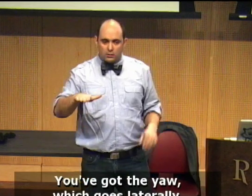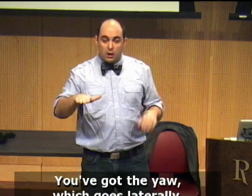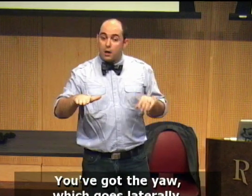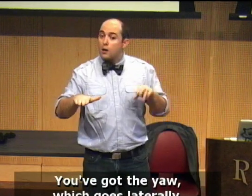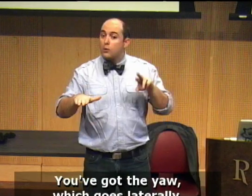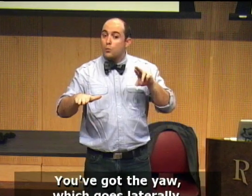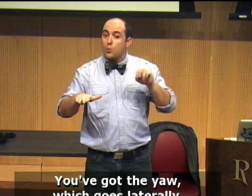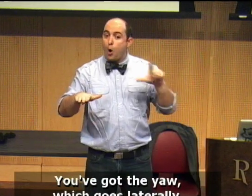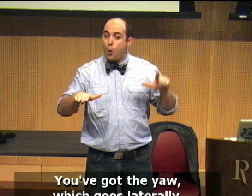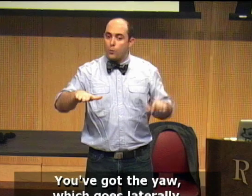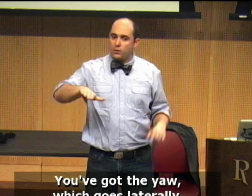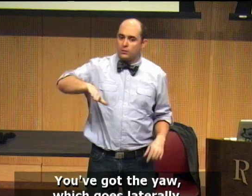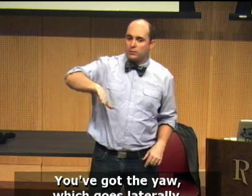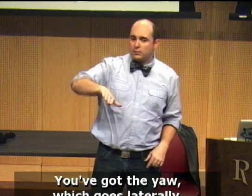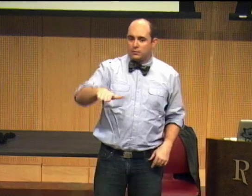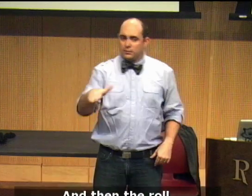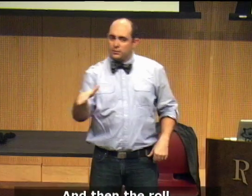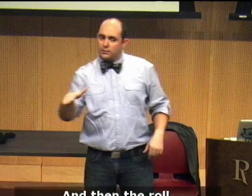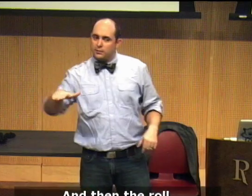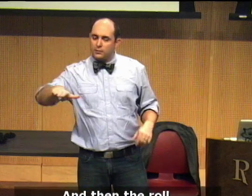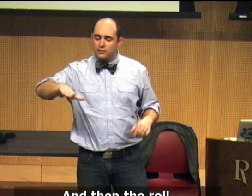which goes laterally, and then the roll,